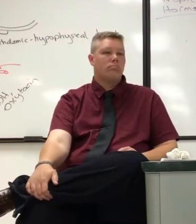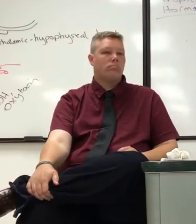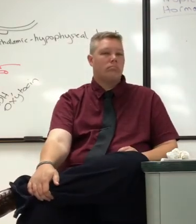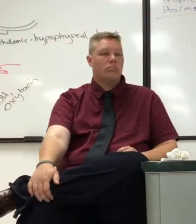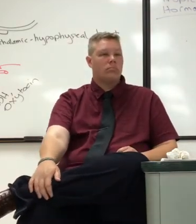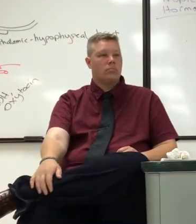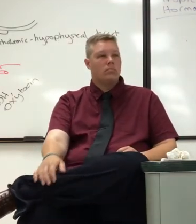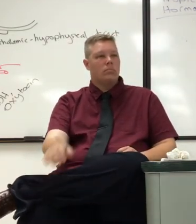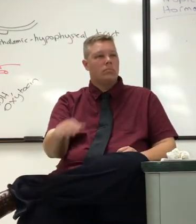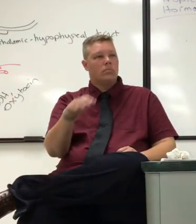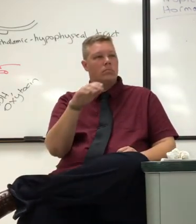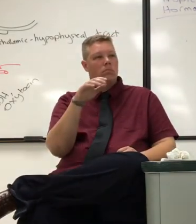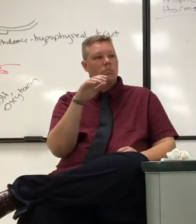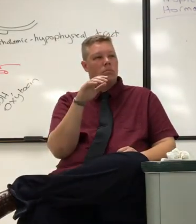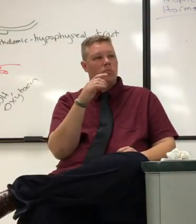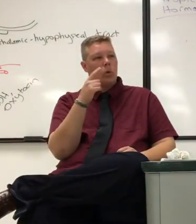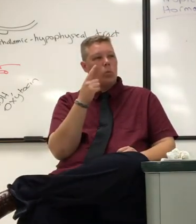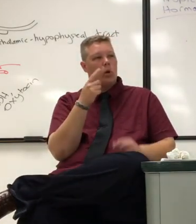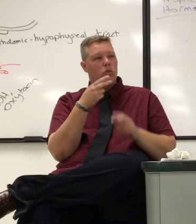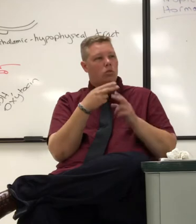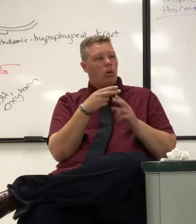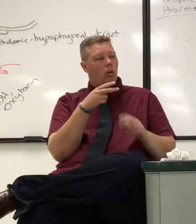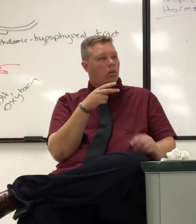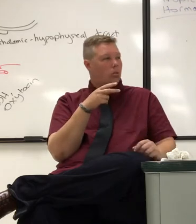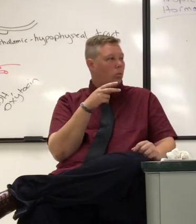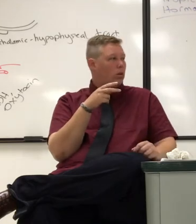There's one called thyrotropin releasing hormone.